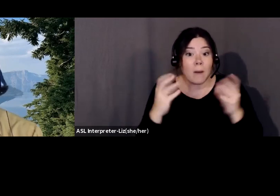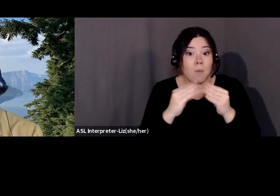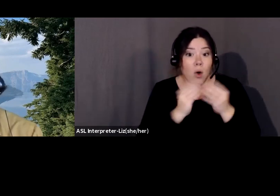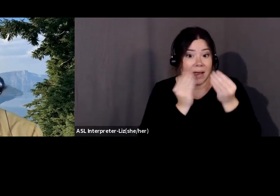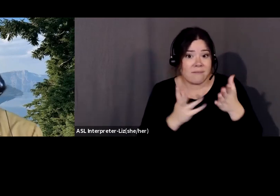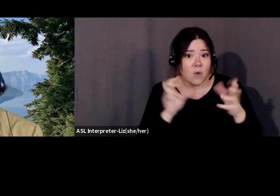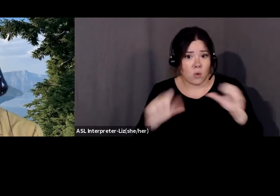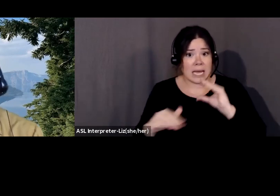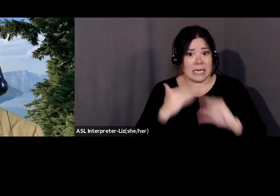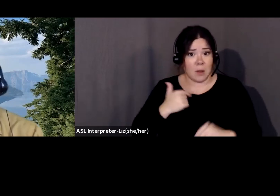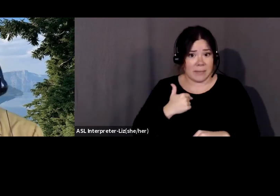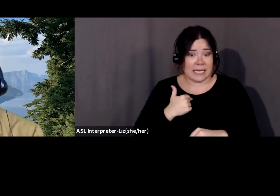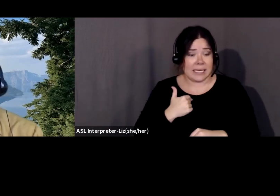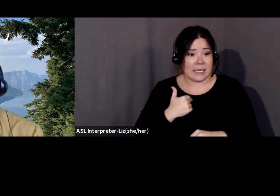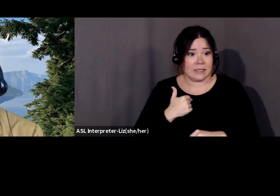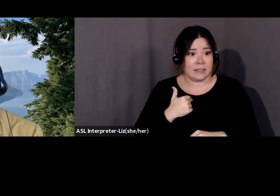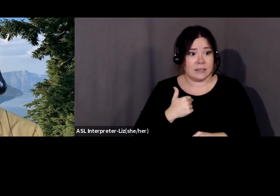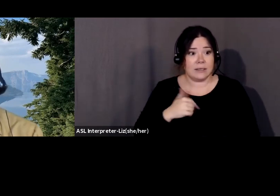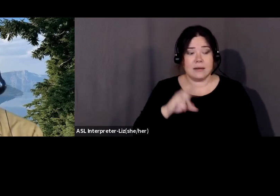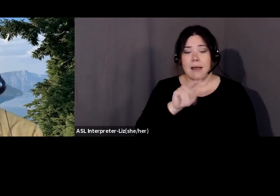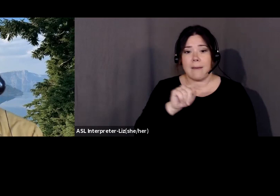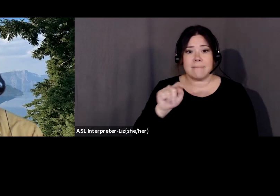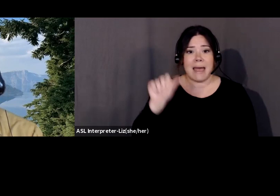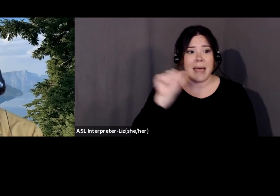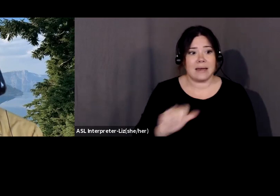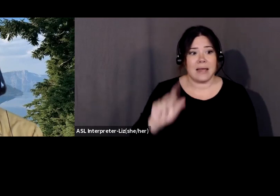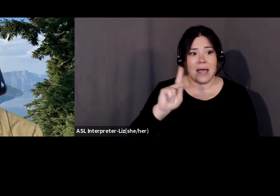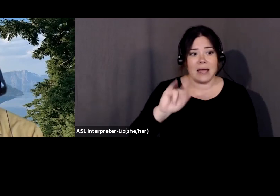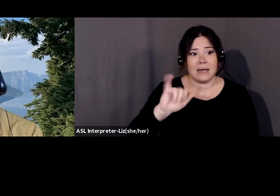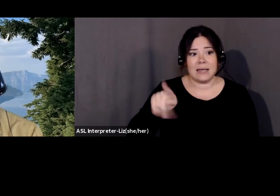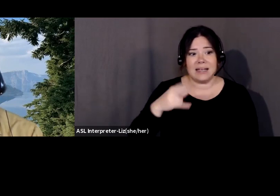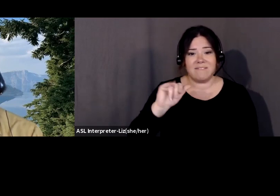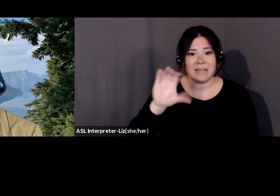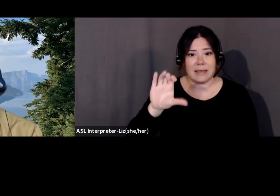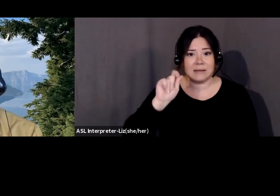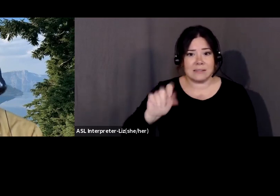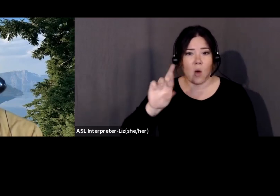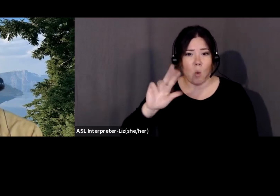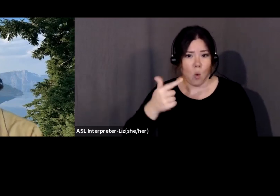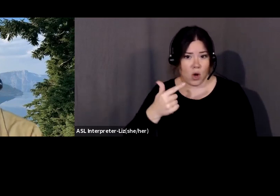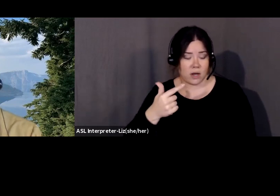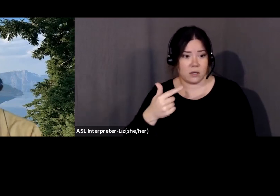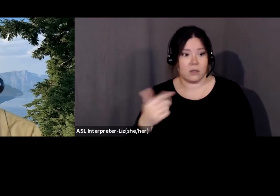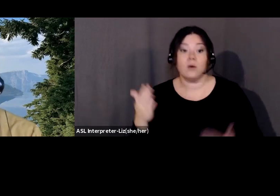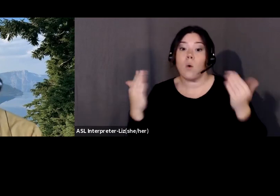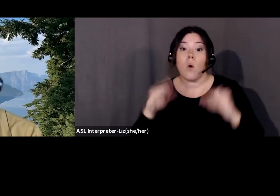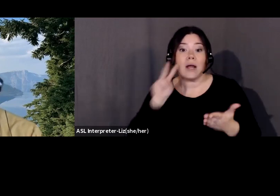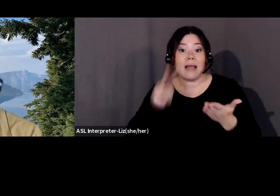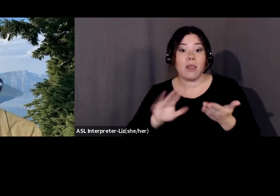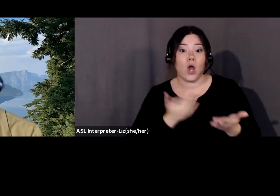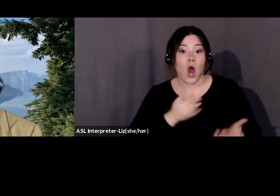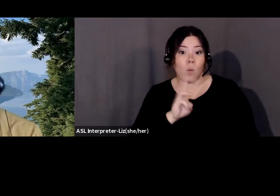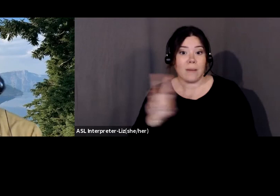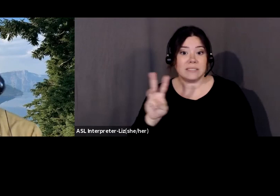certainly email me at matt@kific.org. My email is on the slides, or you can check out our website